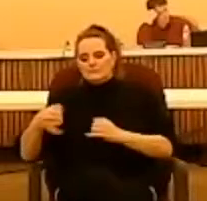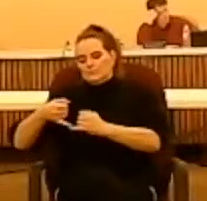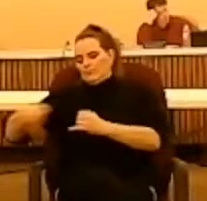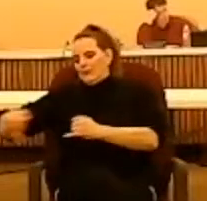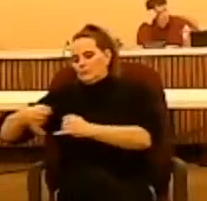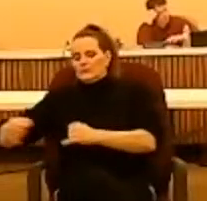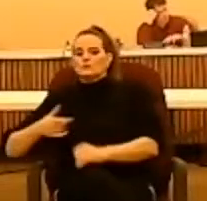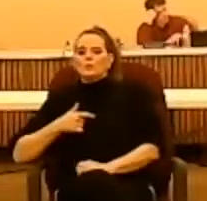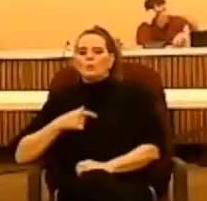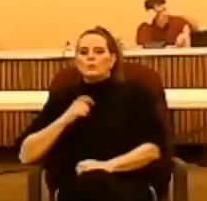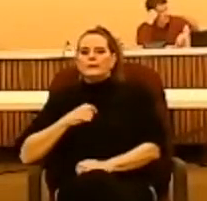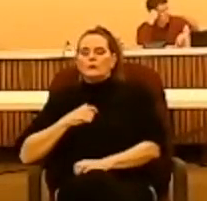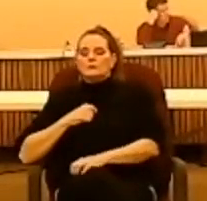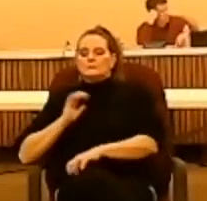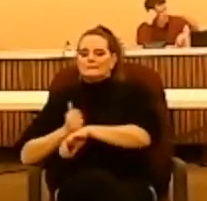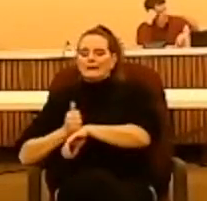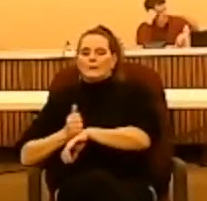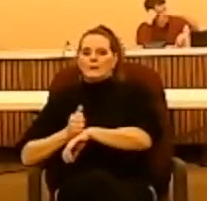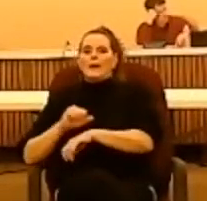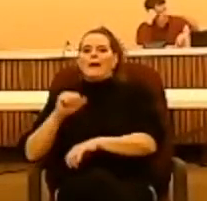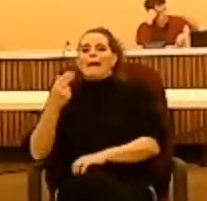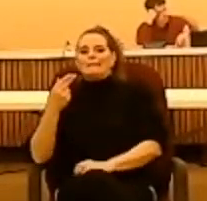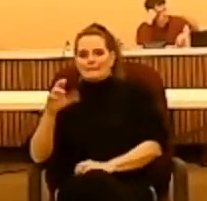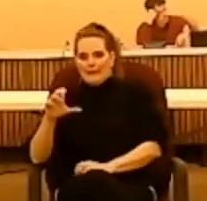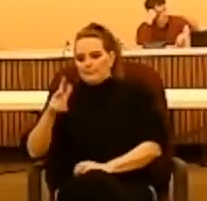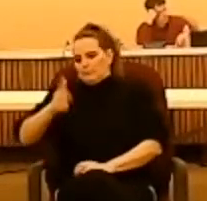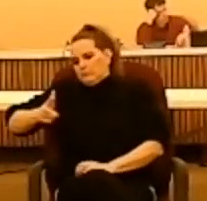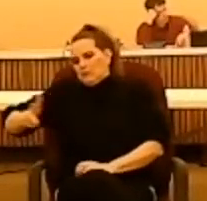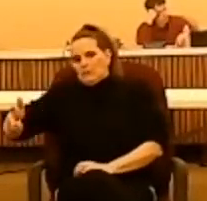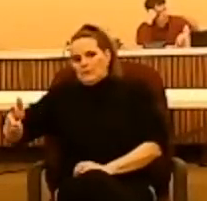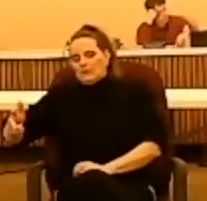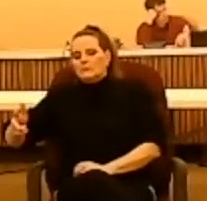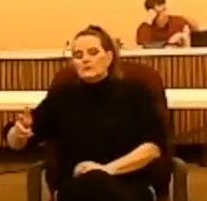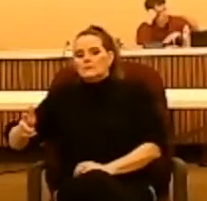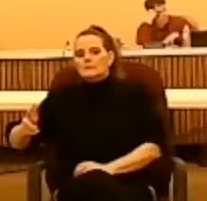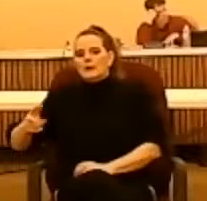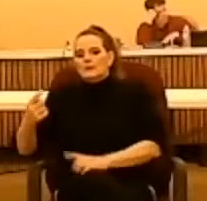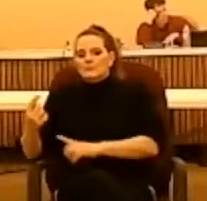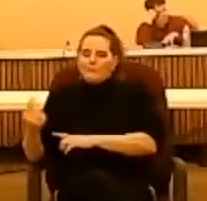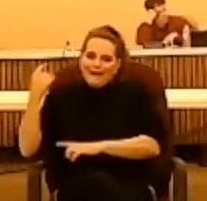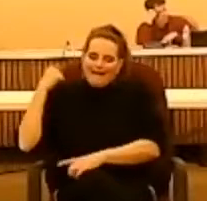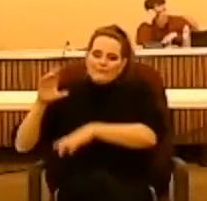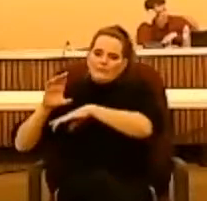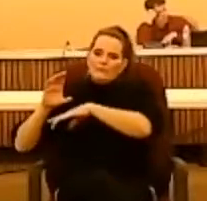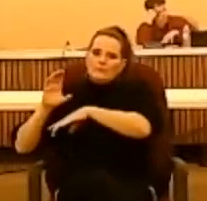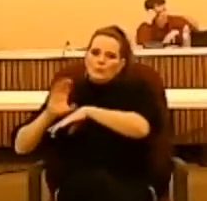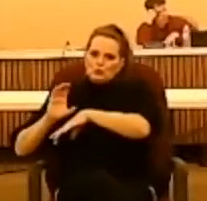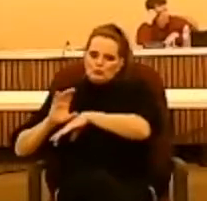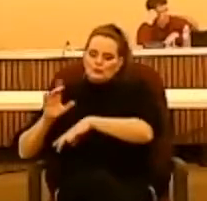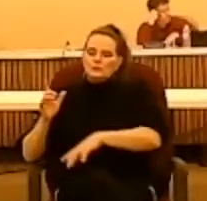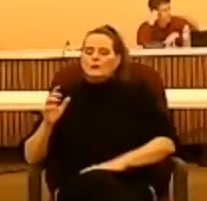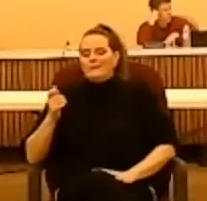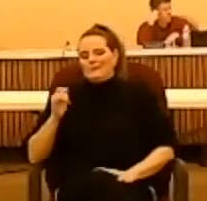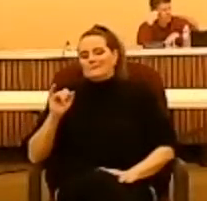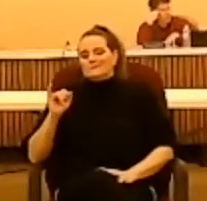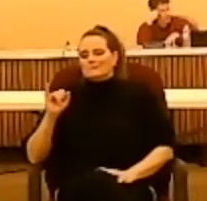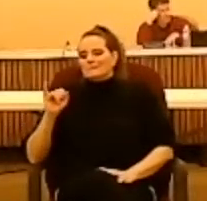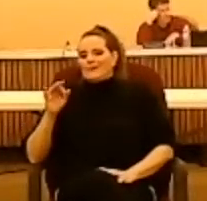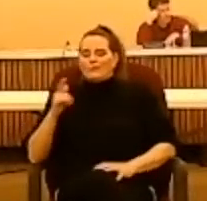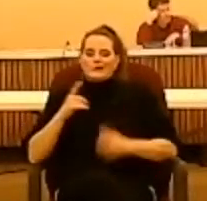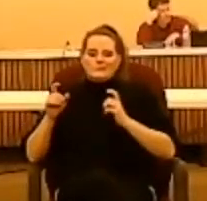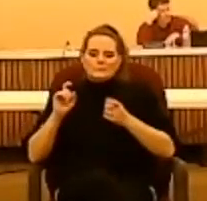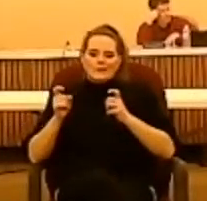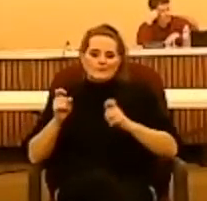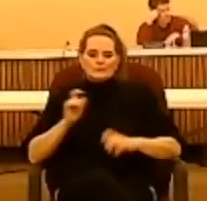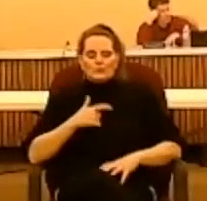spaces in directly behind the church if we ever switch to where we have our own